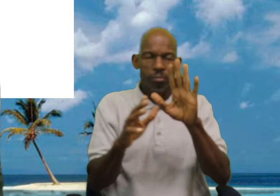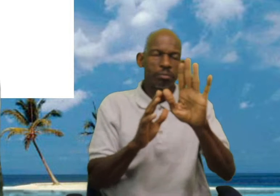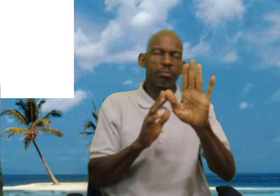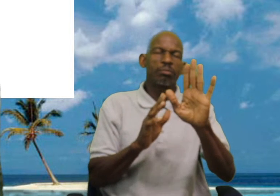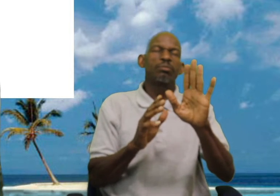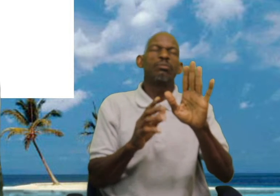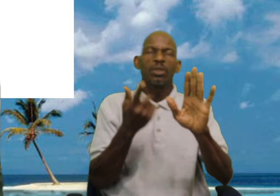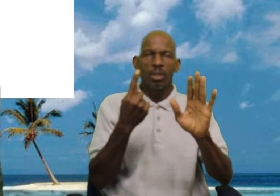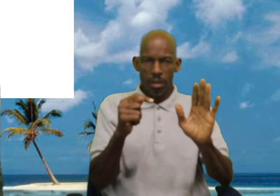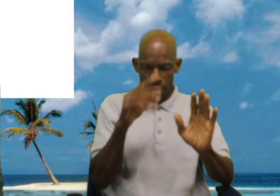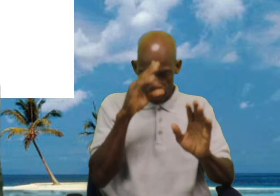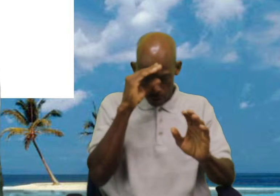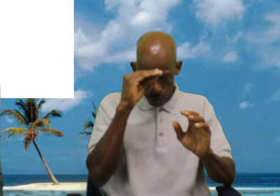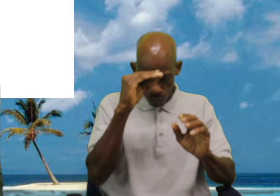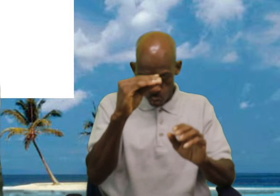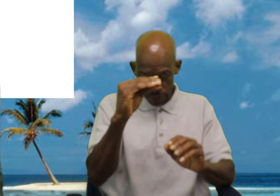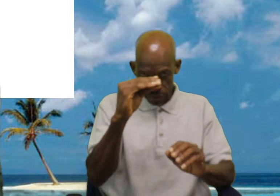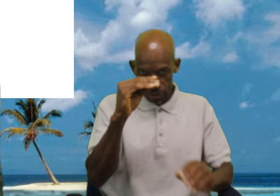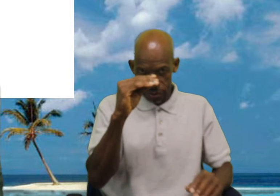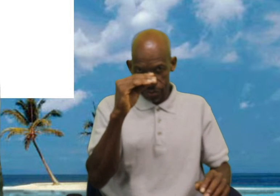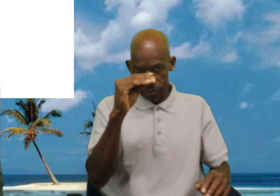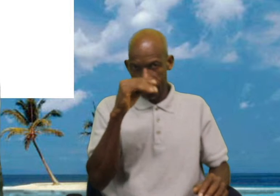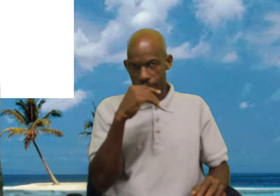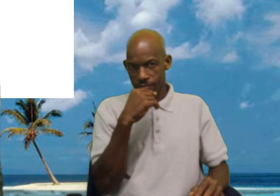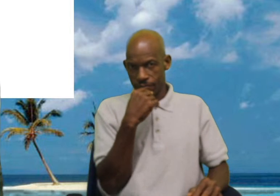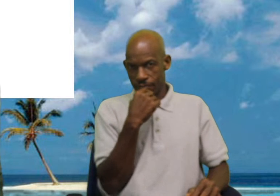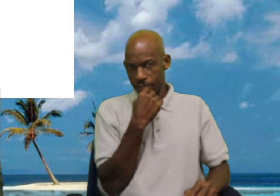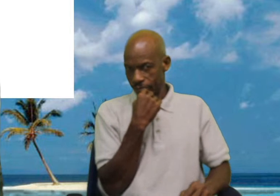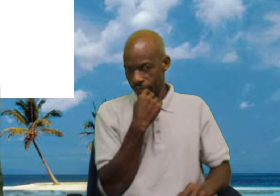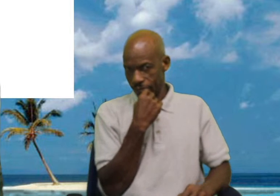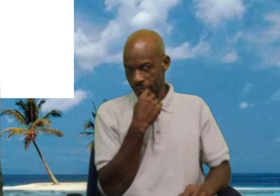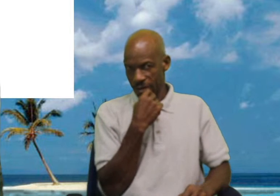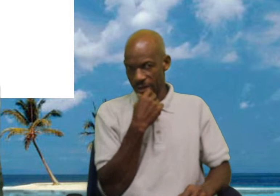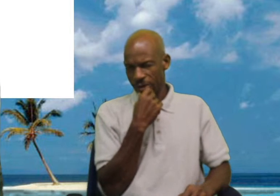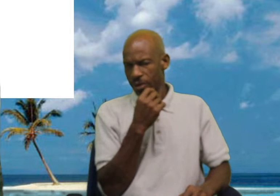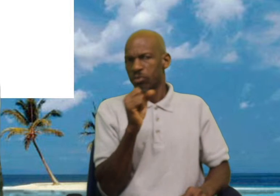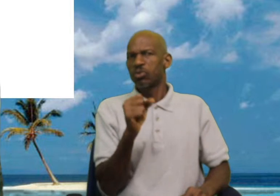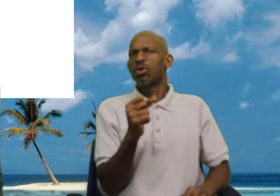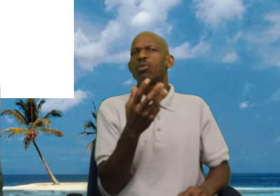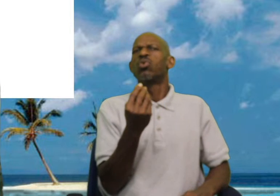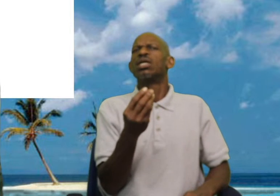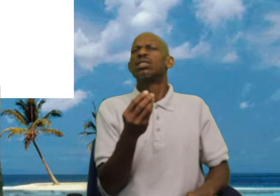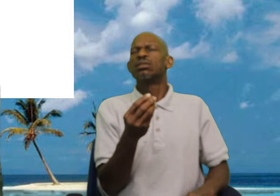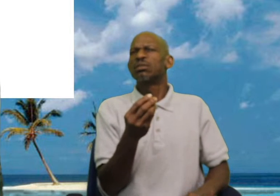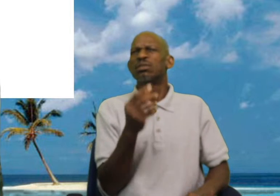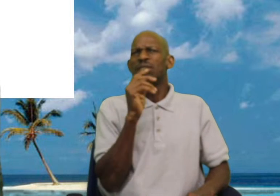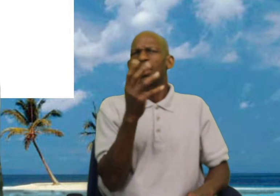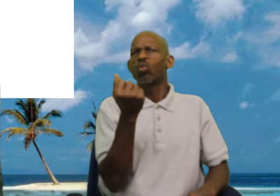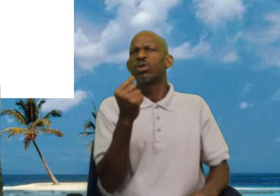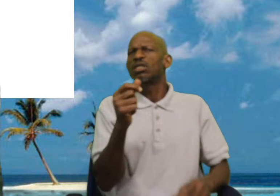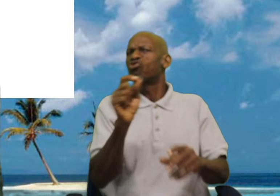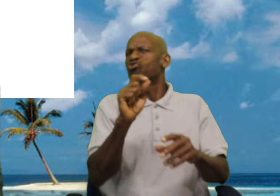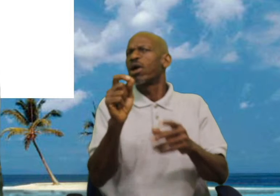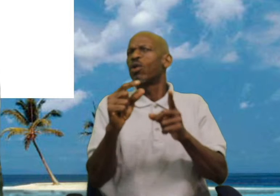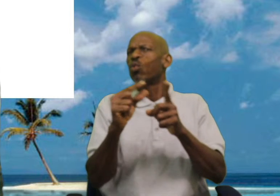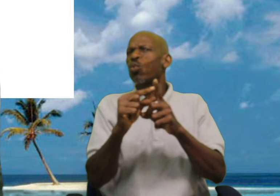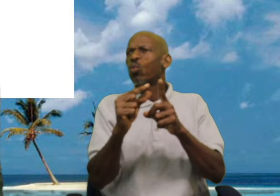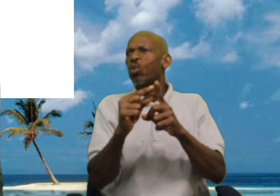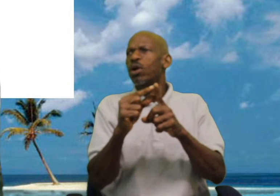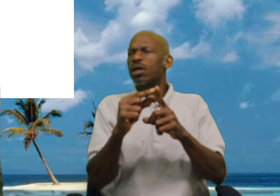alone, right? So we have the boy. If I want, so the boy is the boy here.